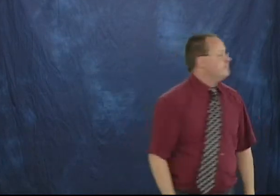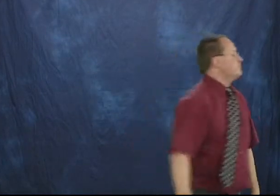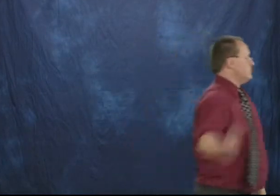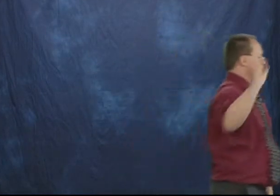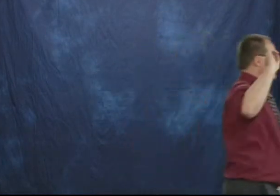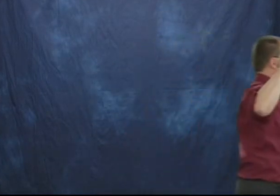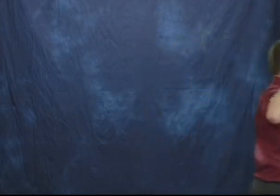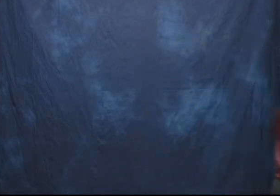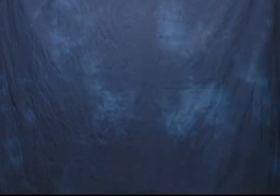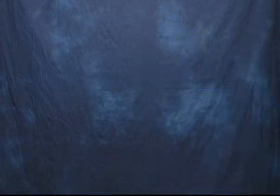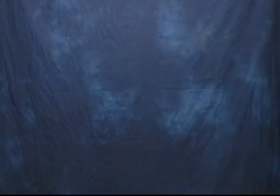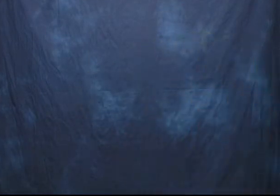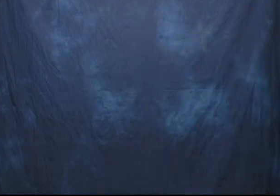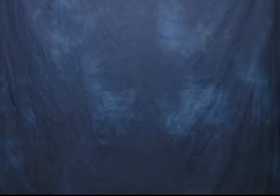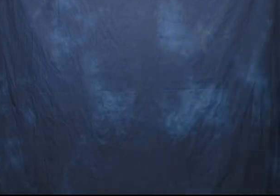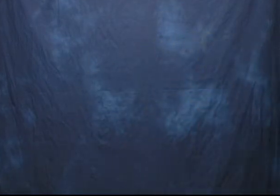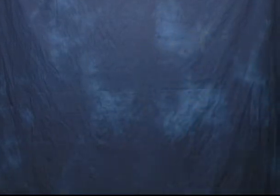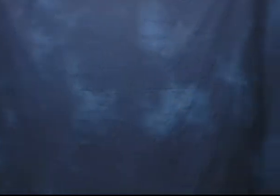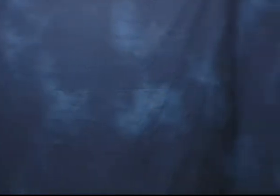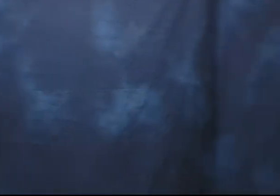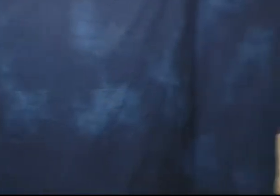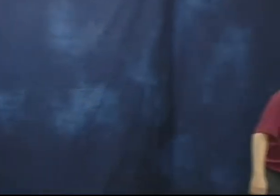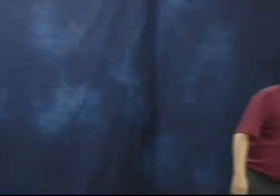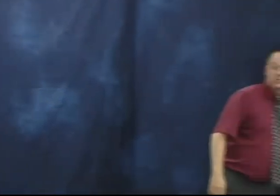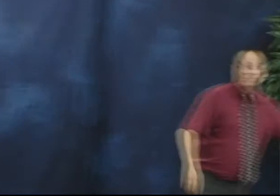saying that God declares you to be in a blessed state.